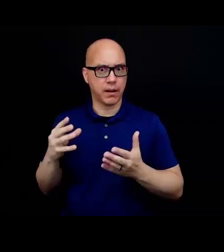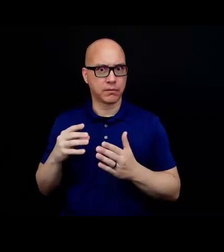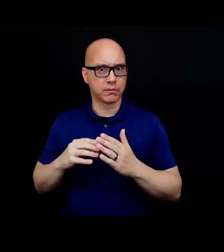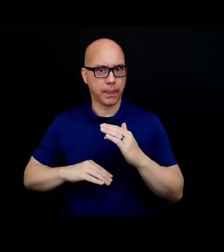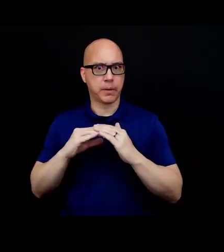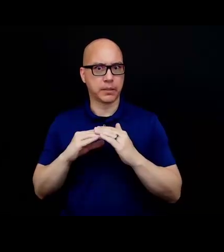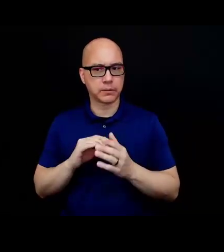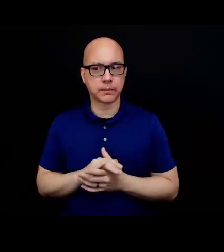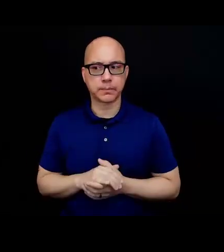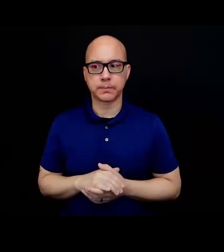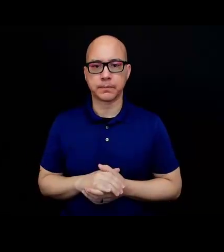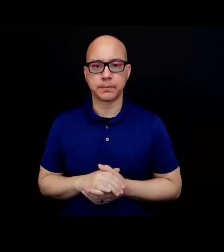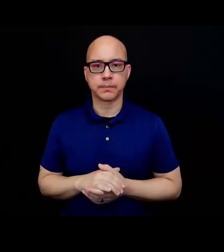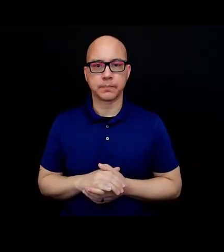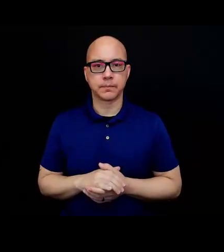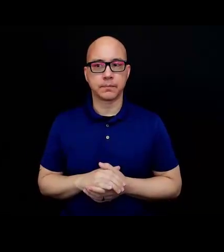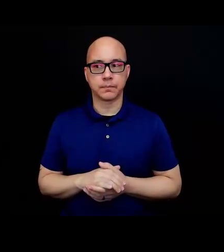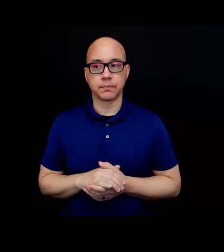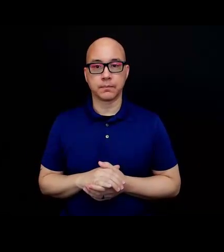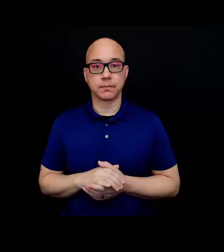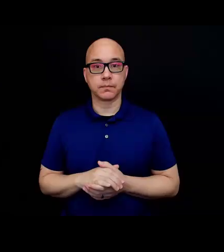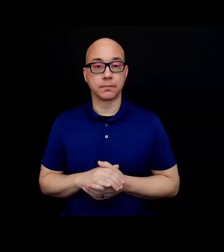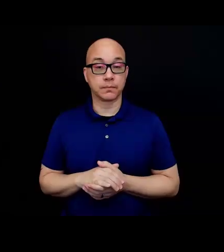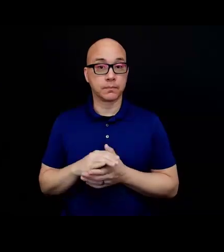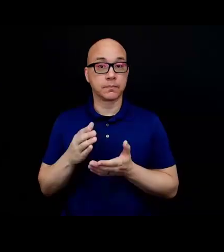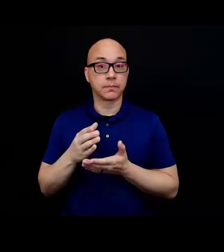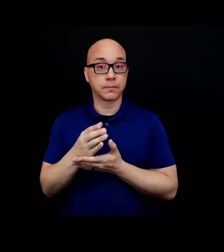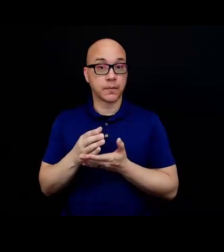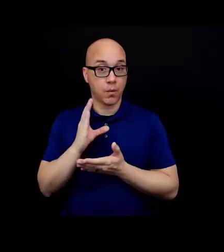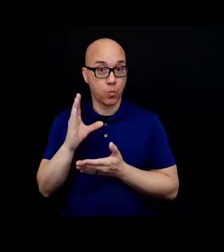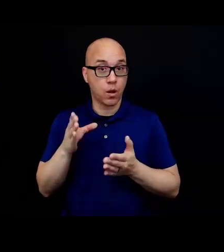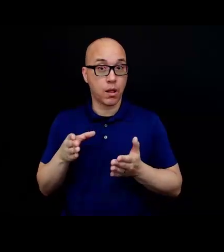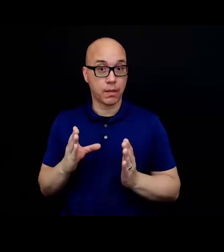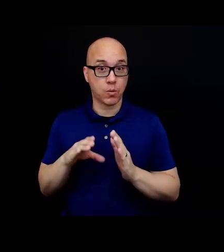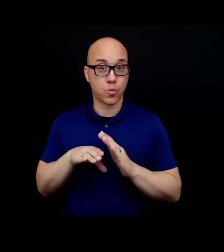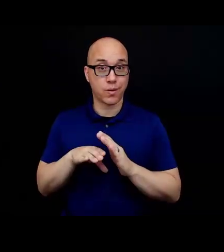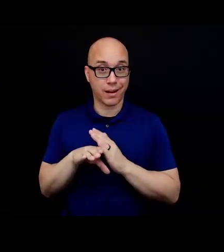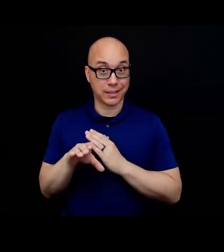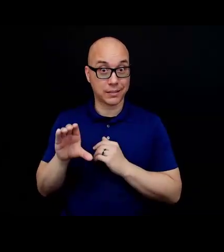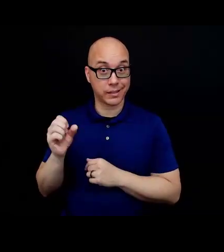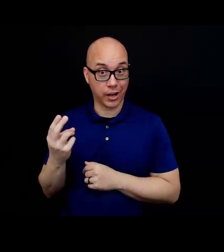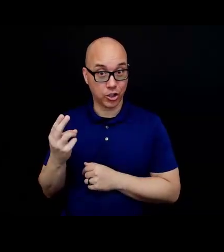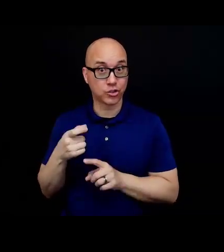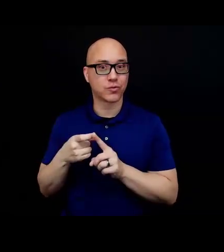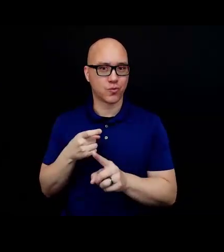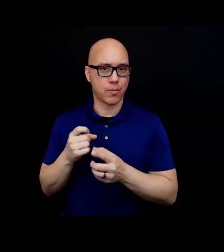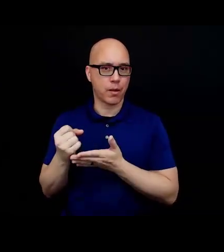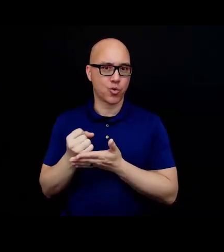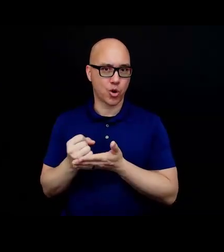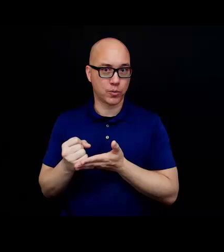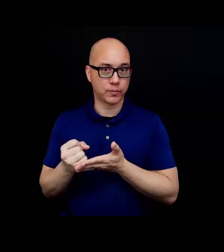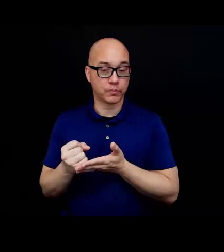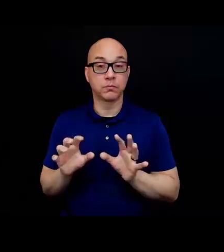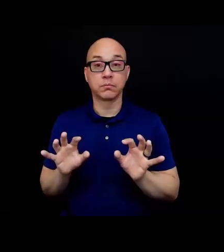card. And some of them will allow you to access cash from those business credit cards. So it's something to look